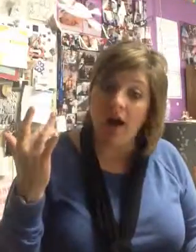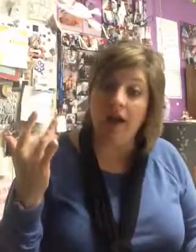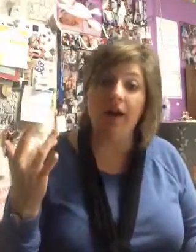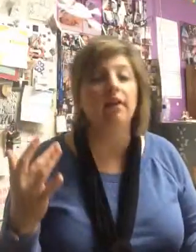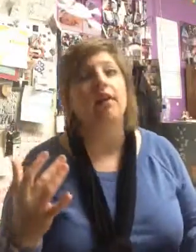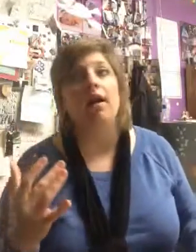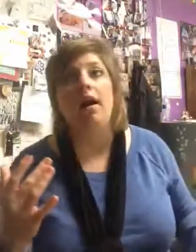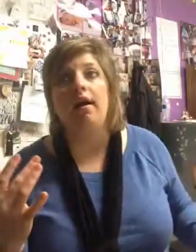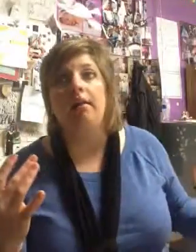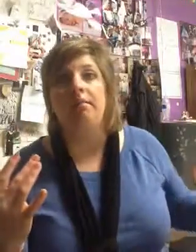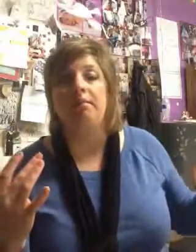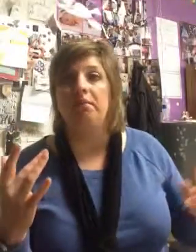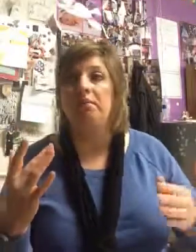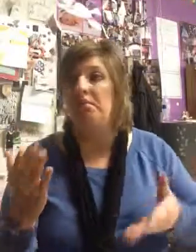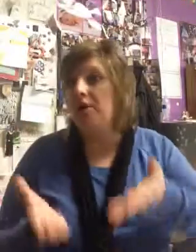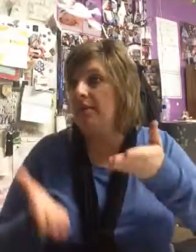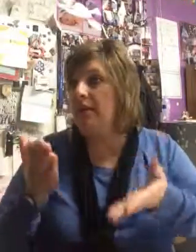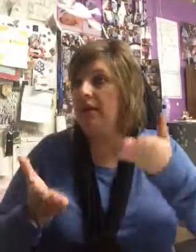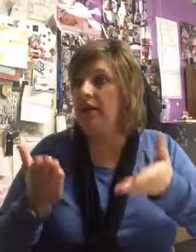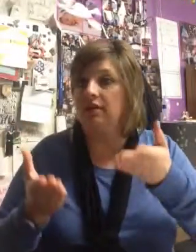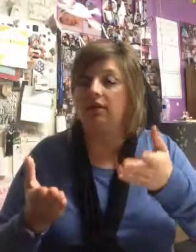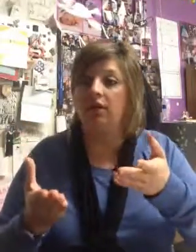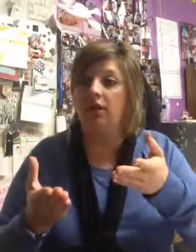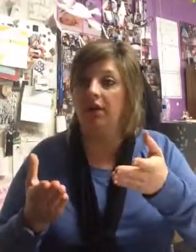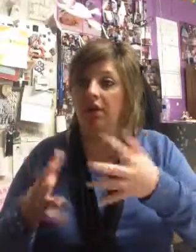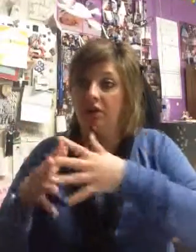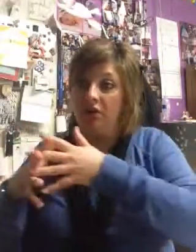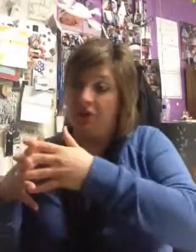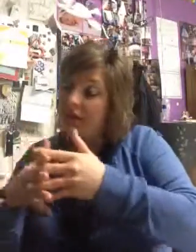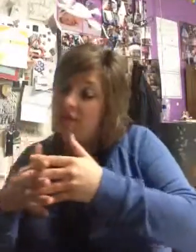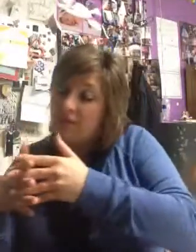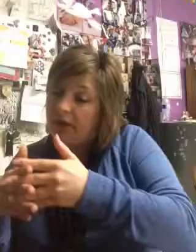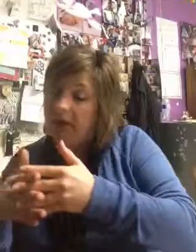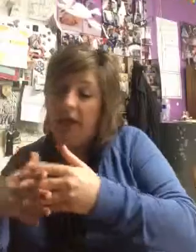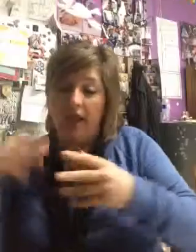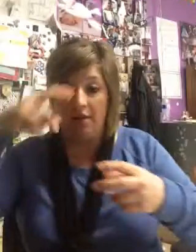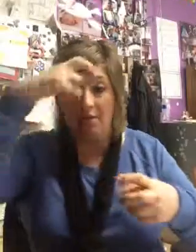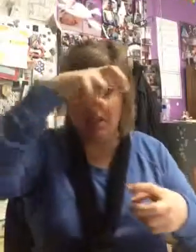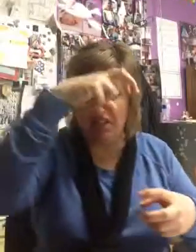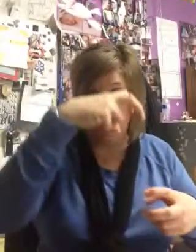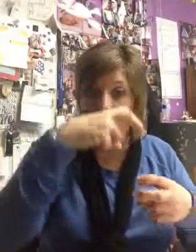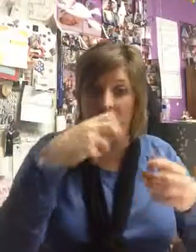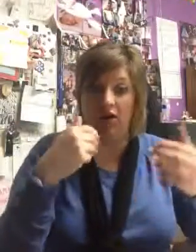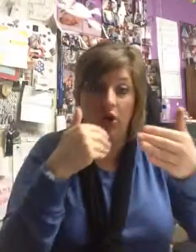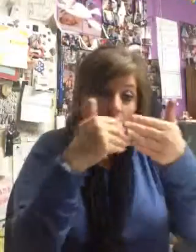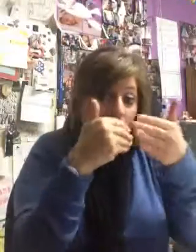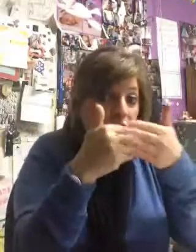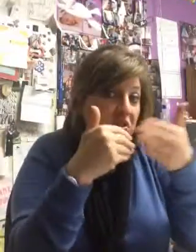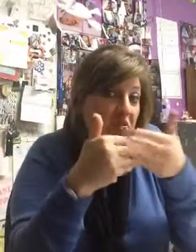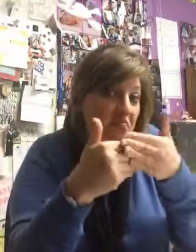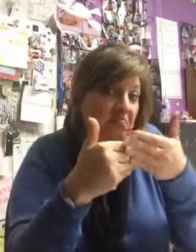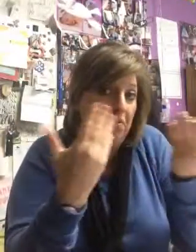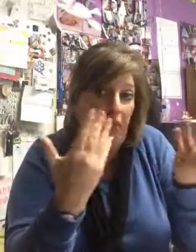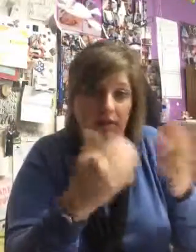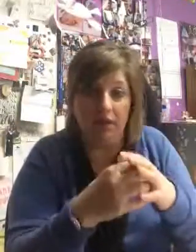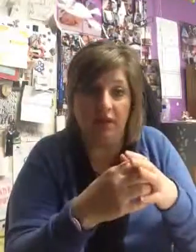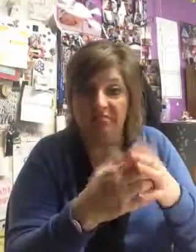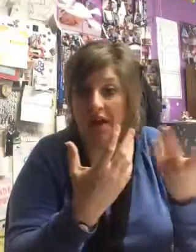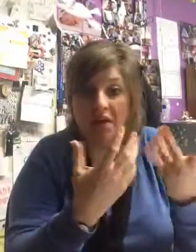why? Maybe it's the United States, America and Mexico are close in proximity. I don't